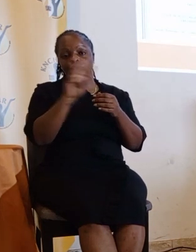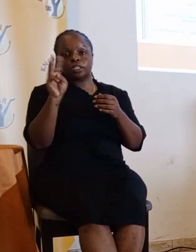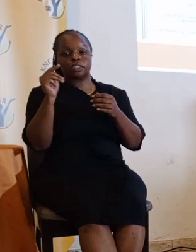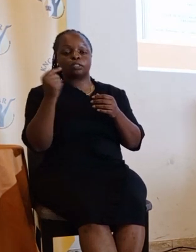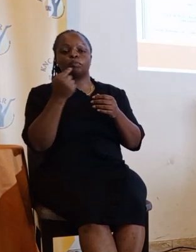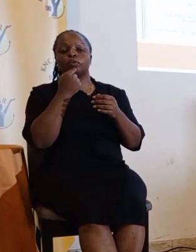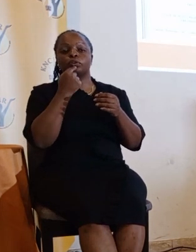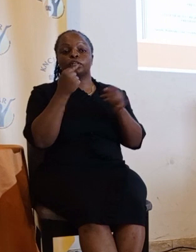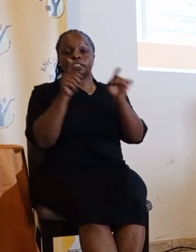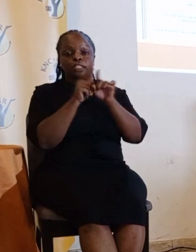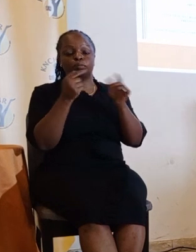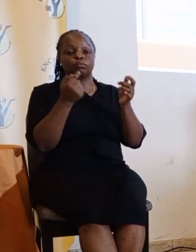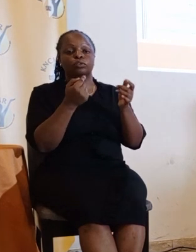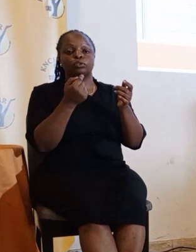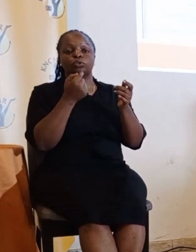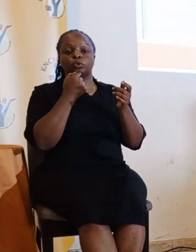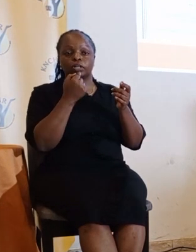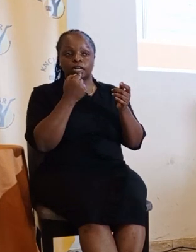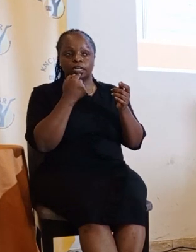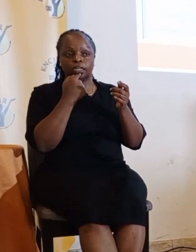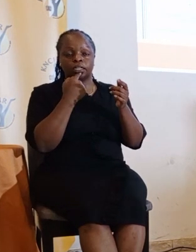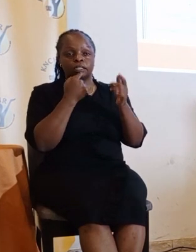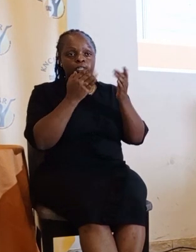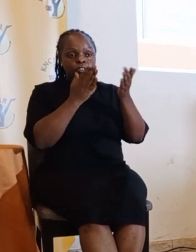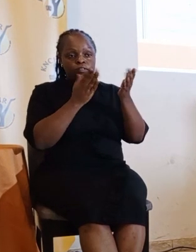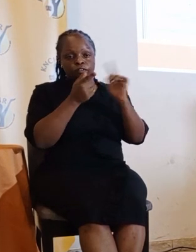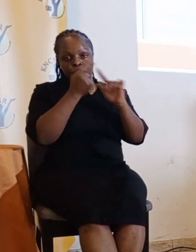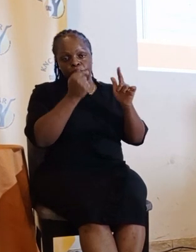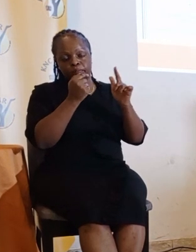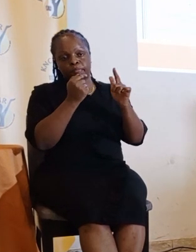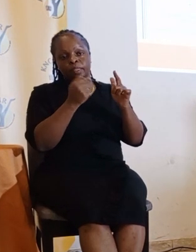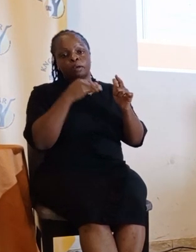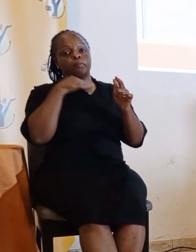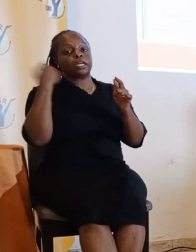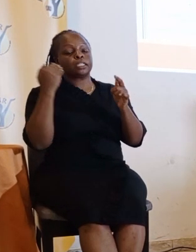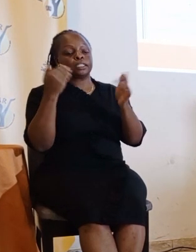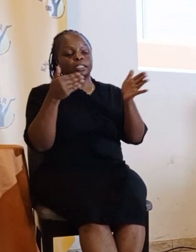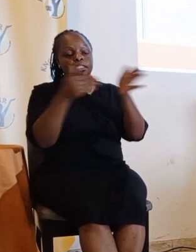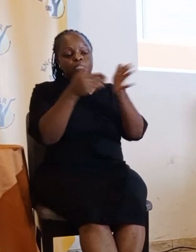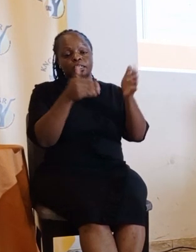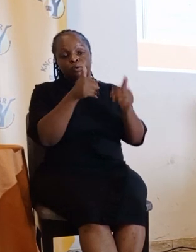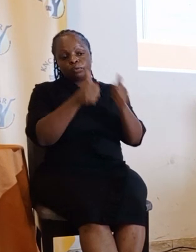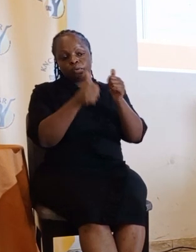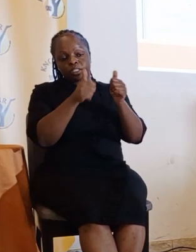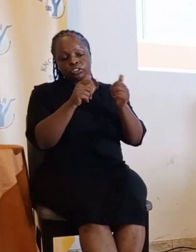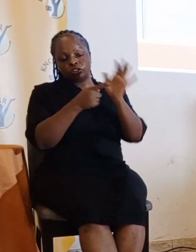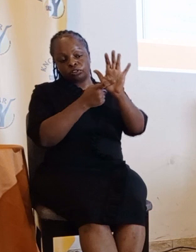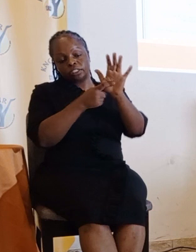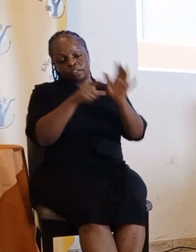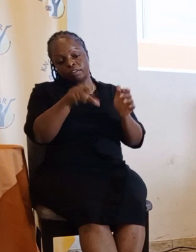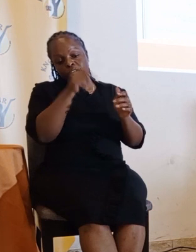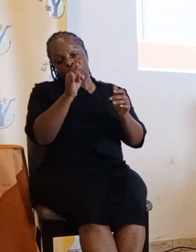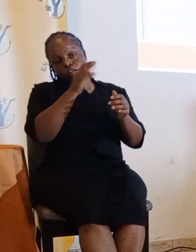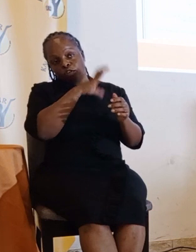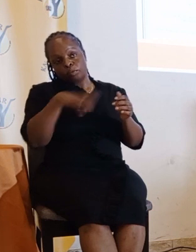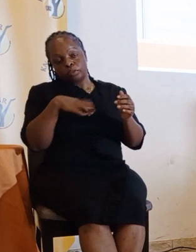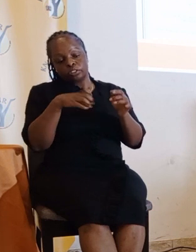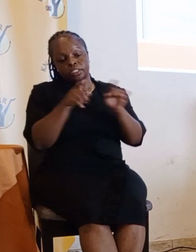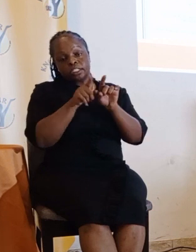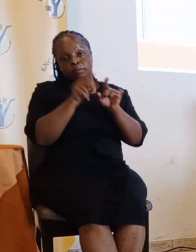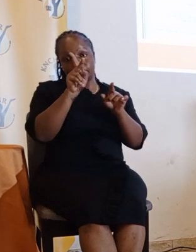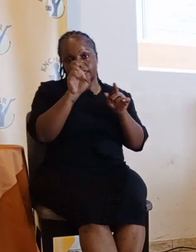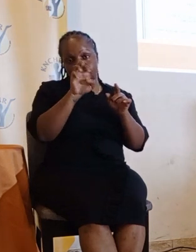and Turkana, due to banditry attacks, which corroborates the findings of the Commission. In Kerio Valley